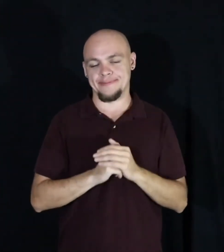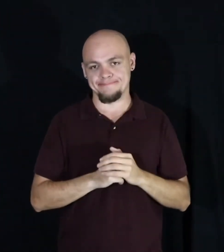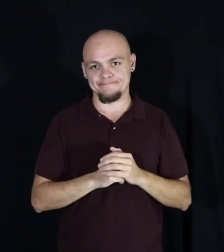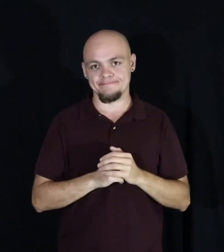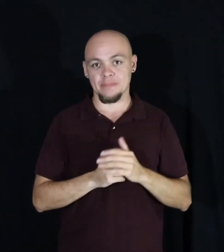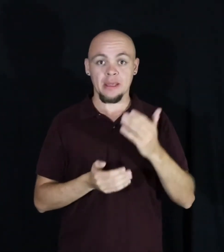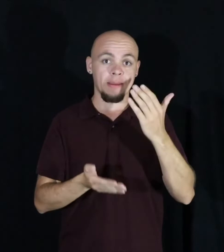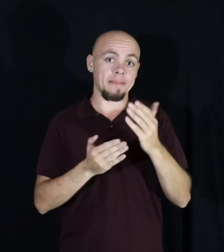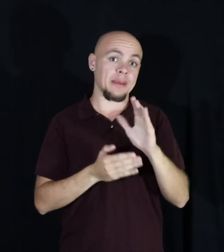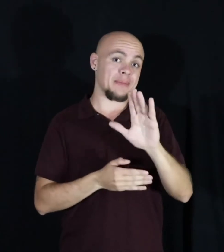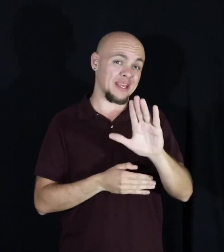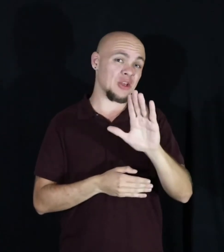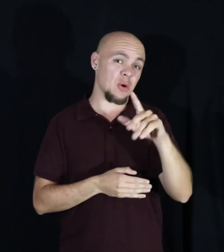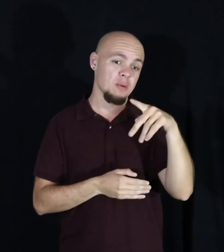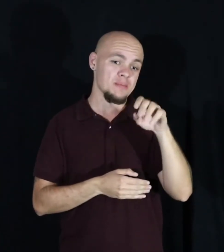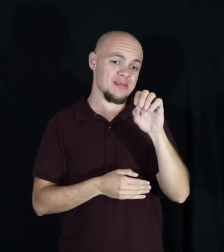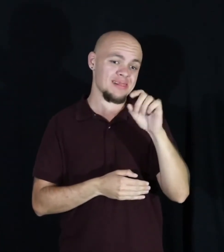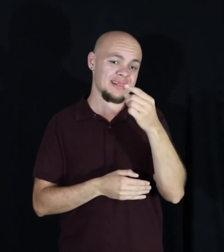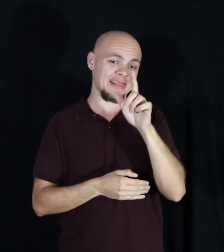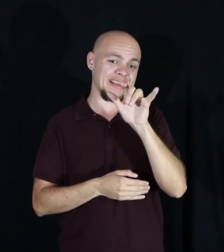Maybe that is your polygamy.